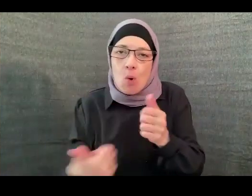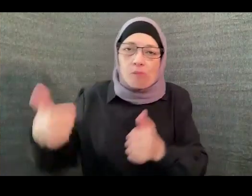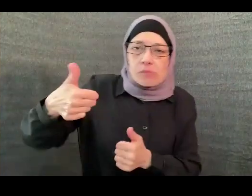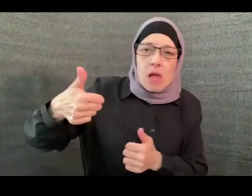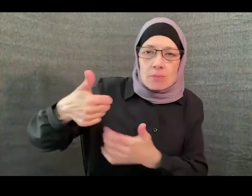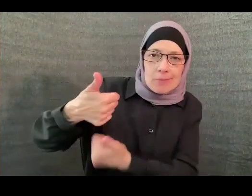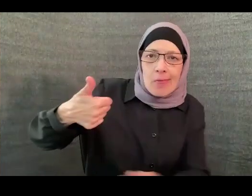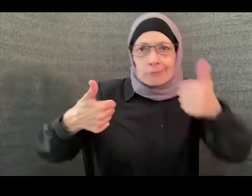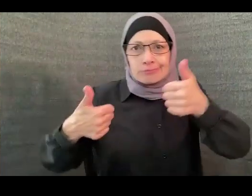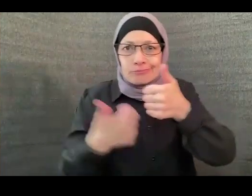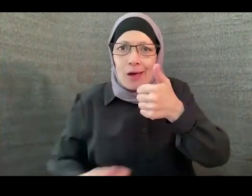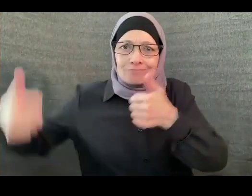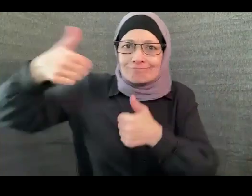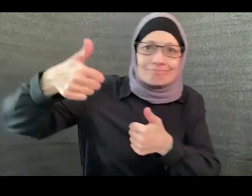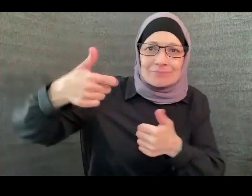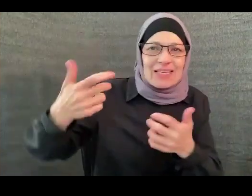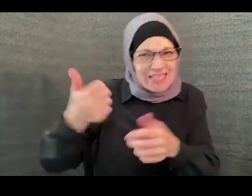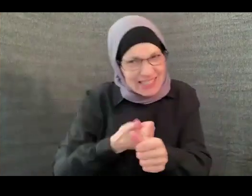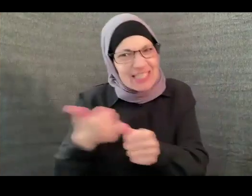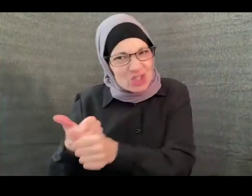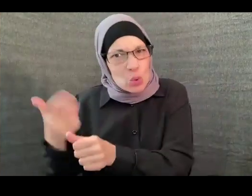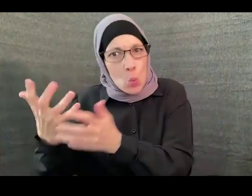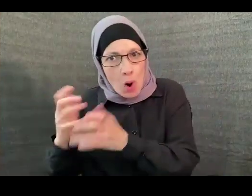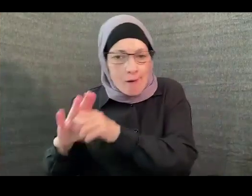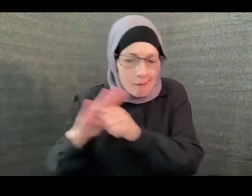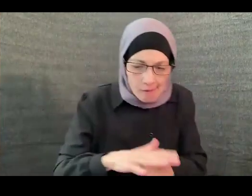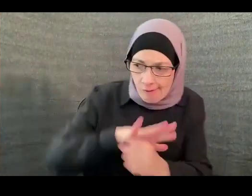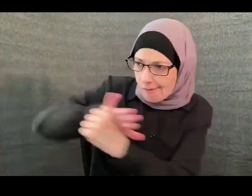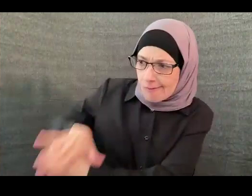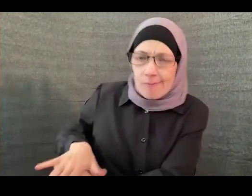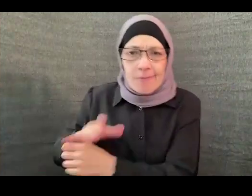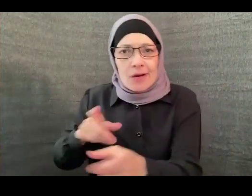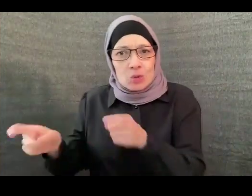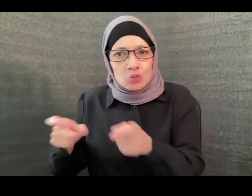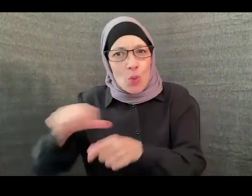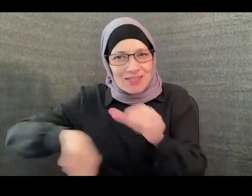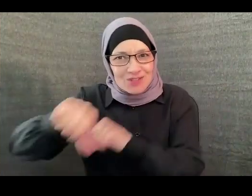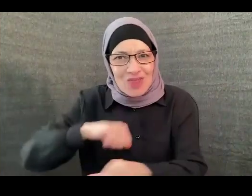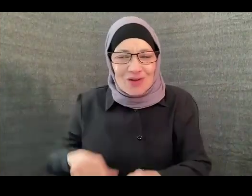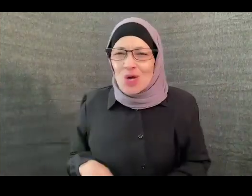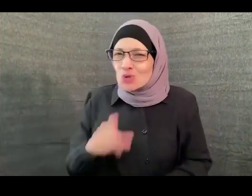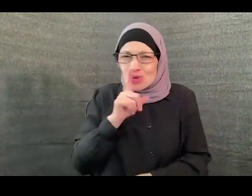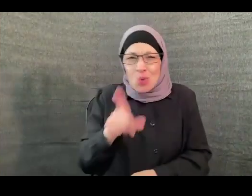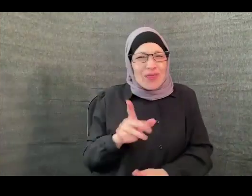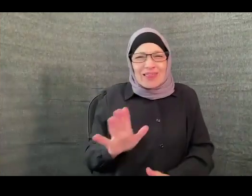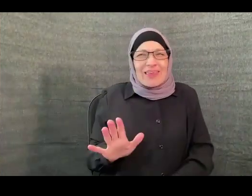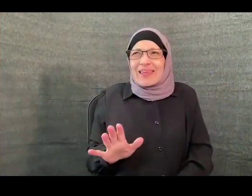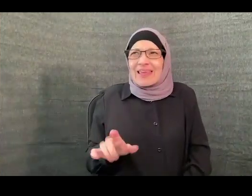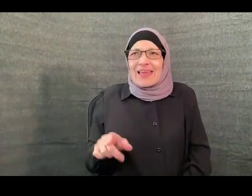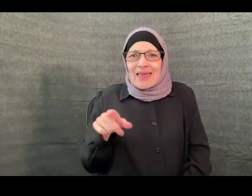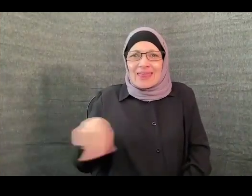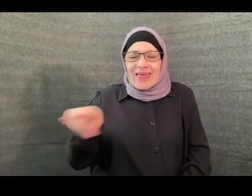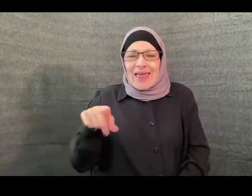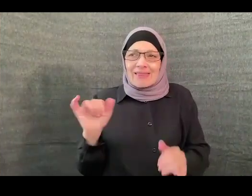So their sense of what you may call by today's political terms, their sense of